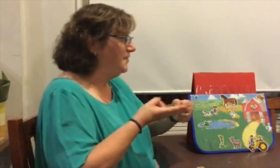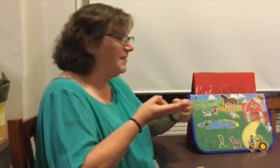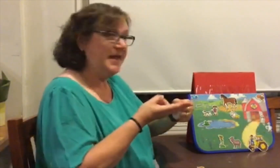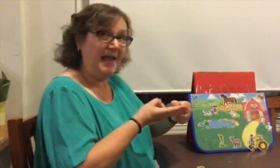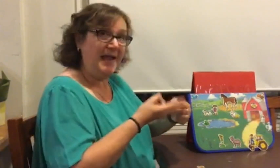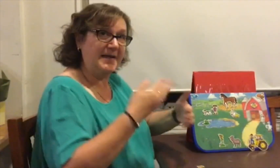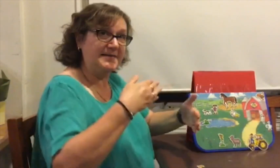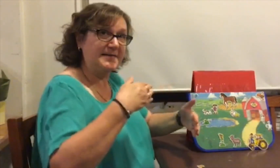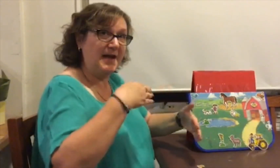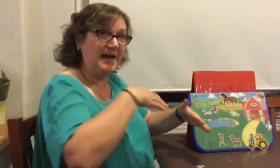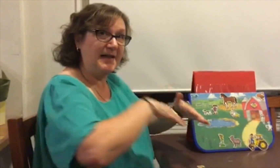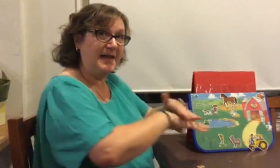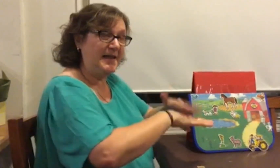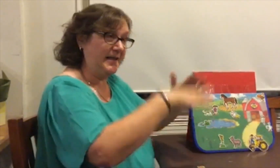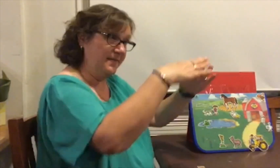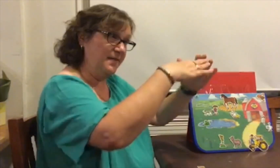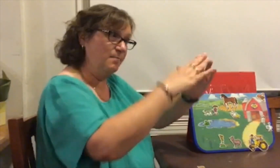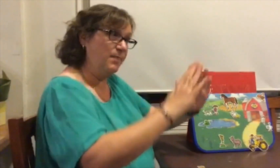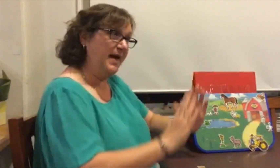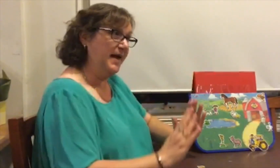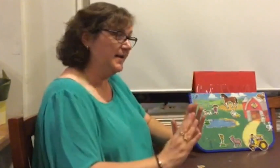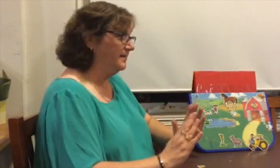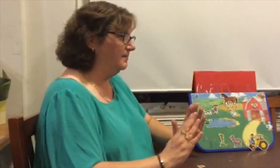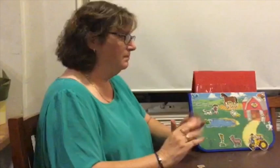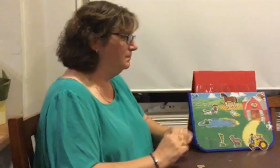The eggs are in the barn.